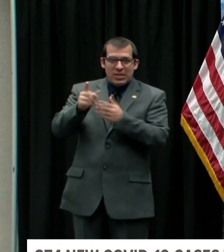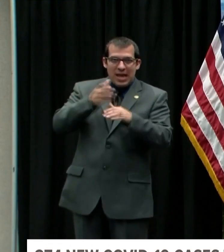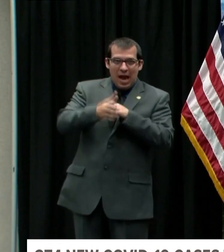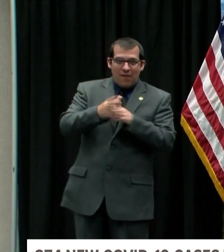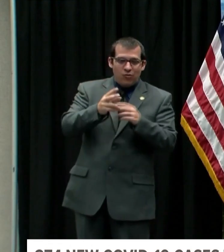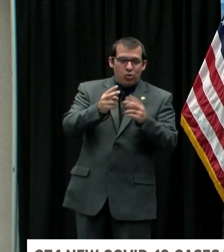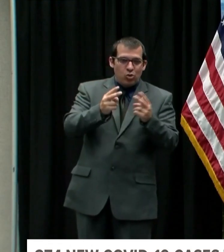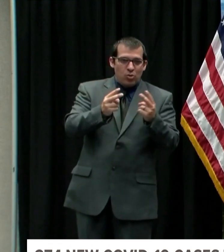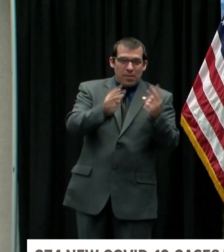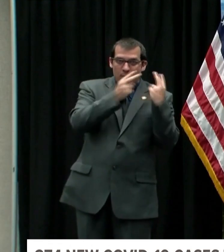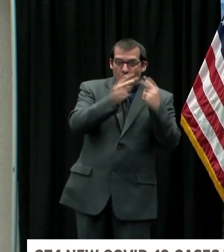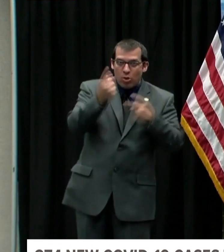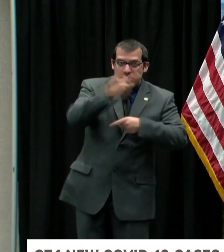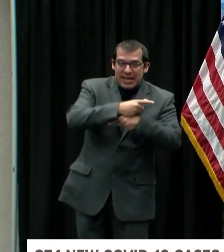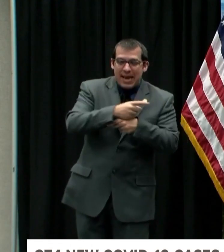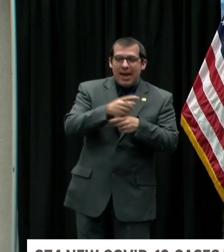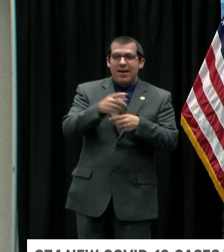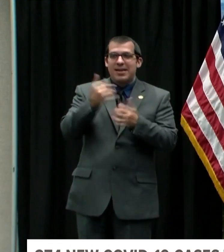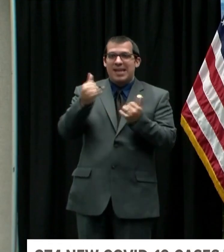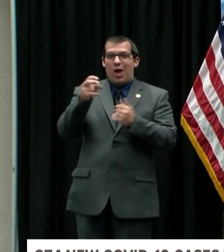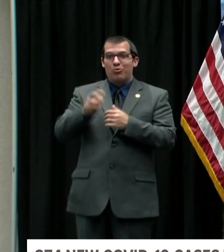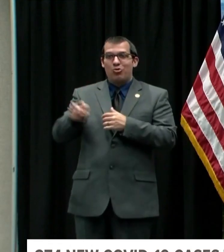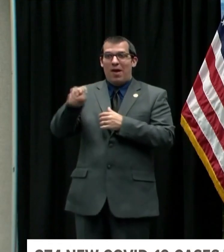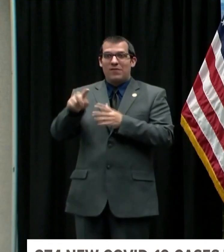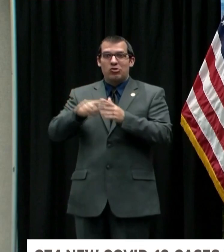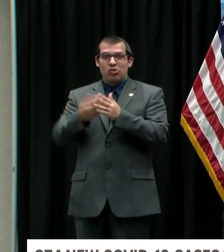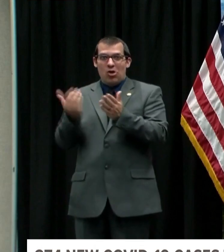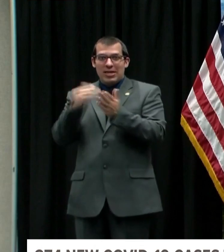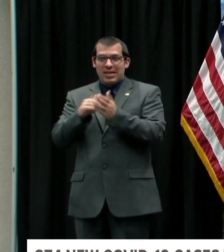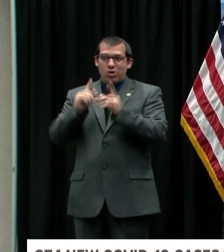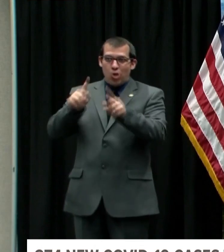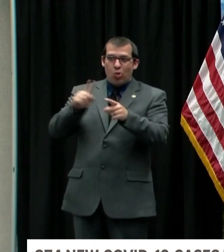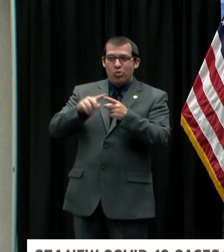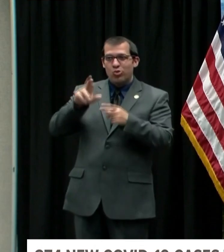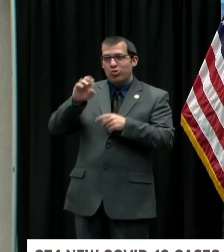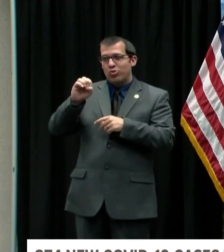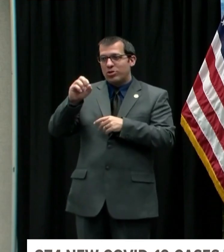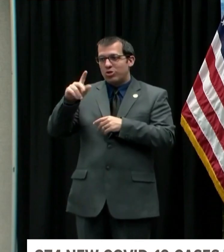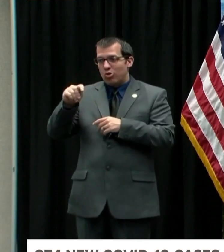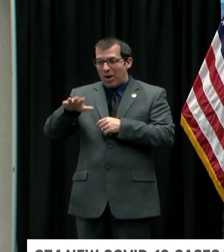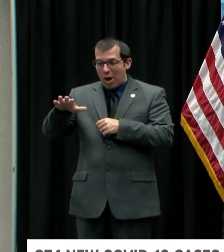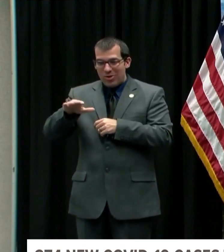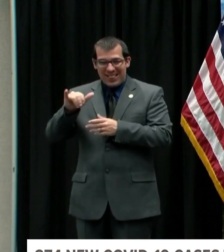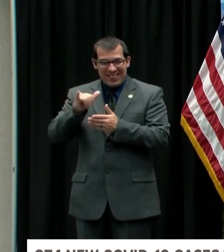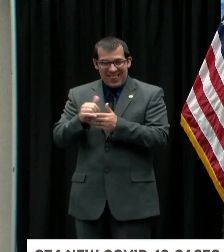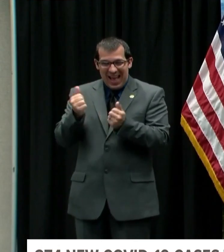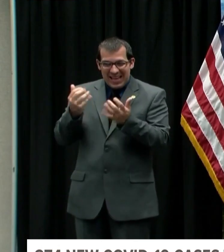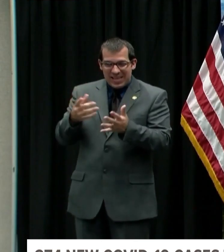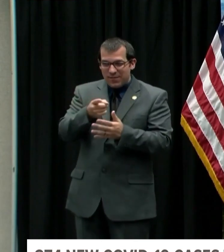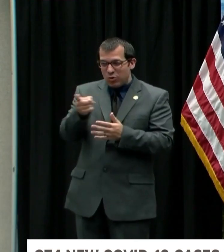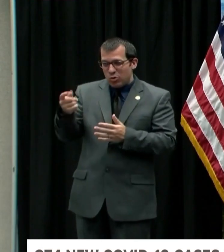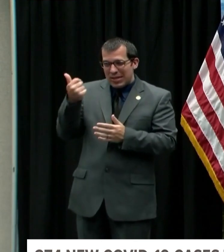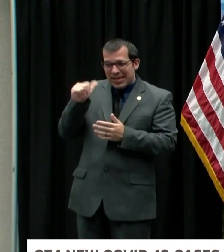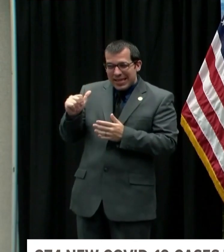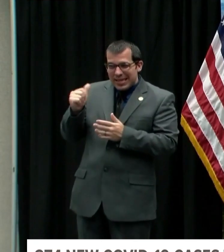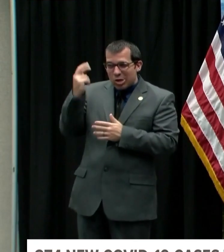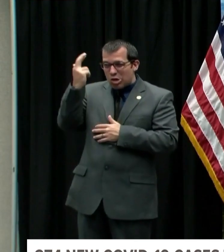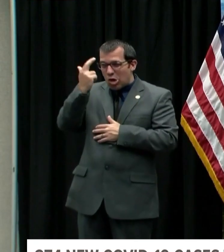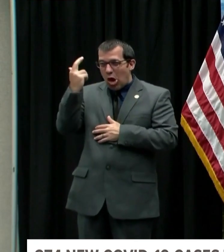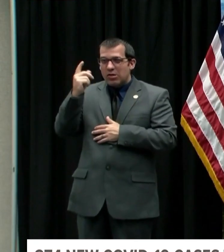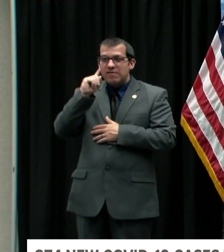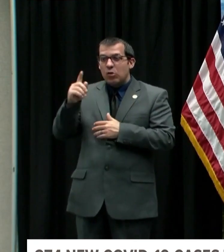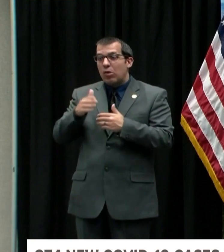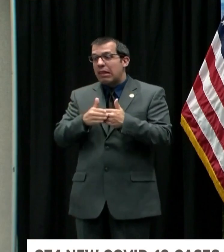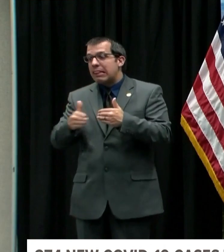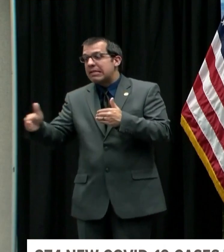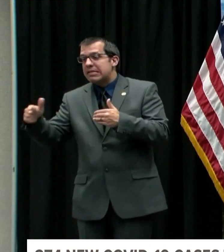as travel has really started to rebound to resort areas. Does this give you any cause for what the rest of the